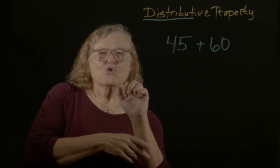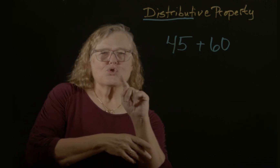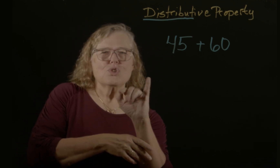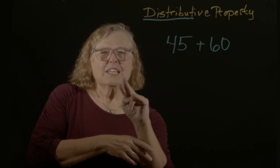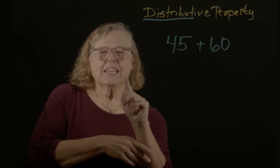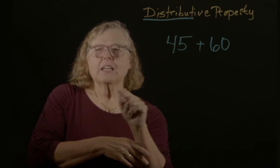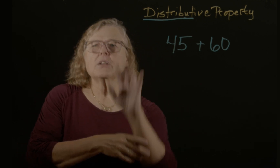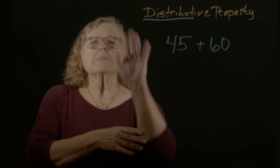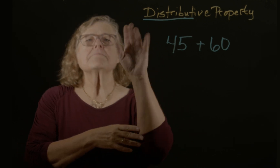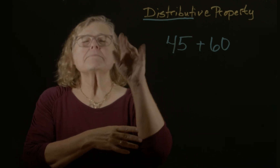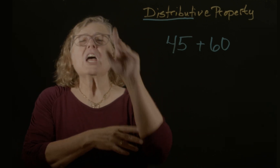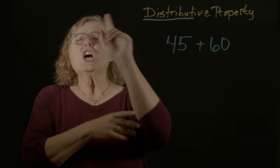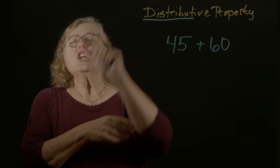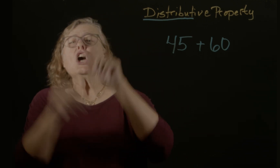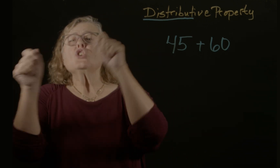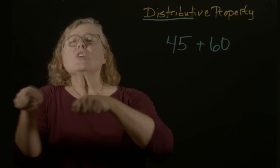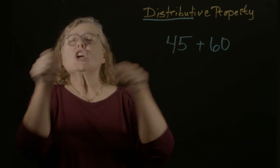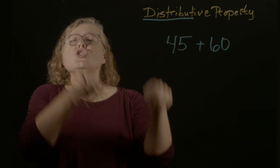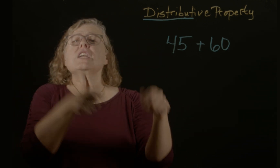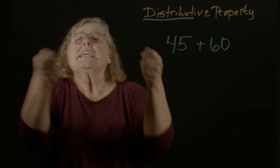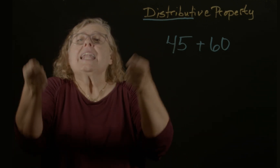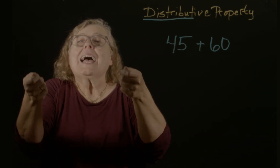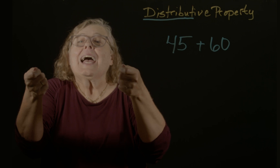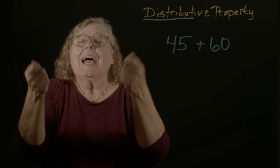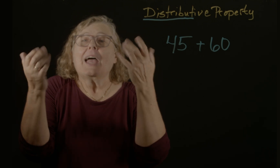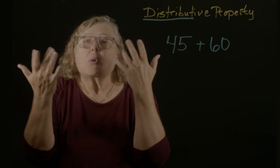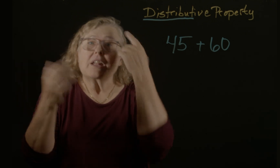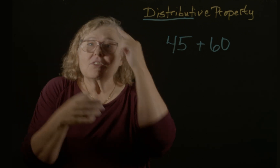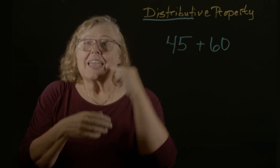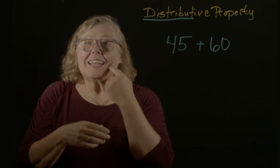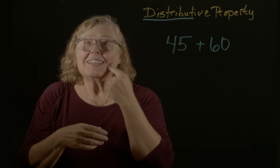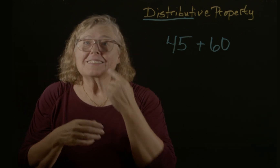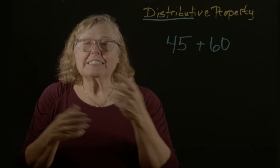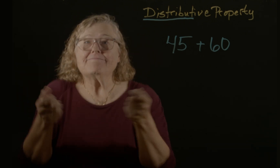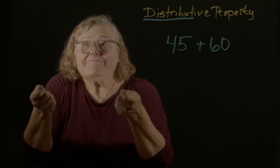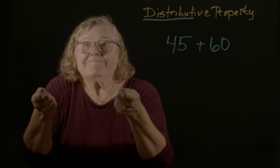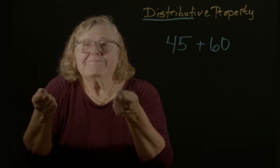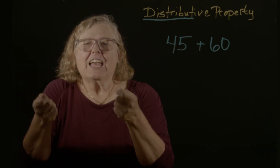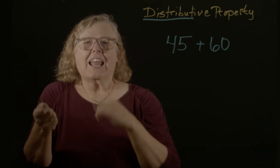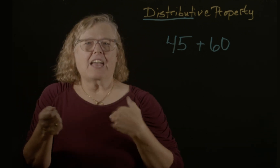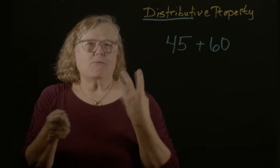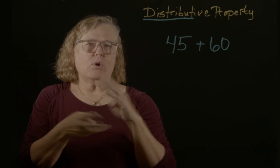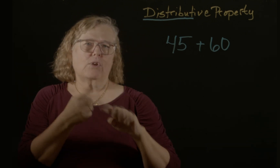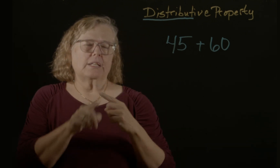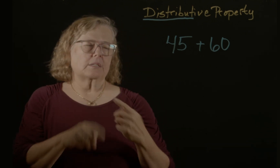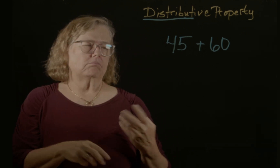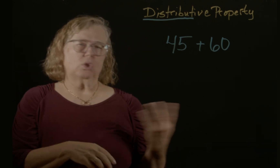right? You're out going trick-or-treating. You come to the door, you say trick or treat, and you wait for candy. You hold